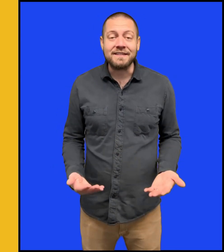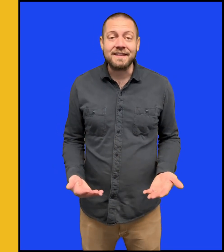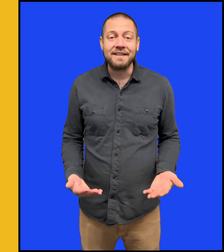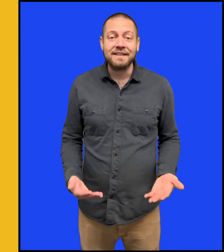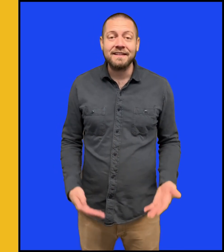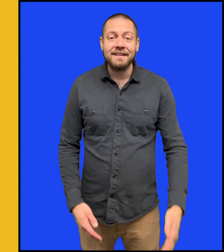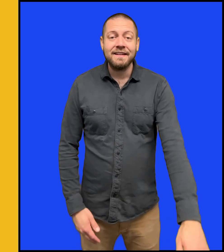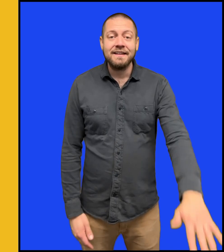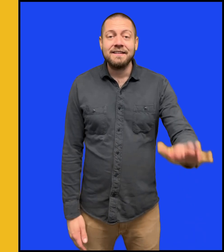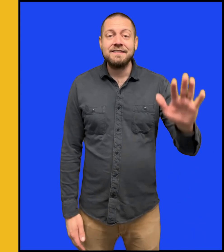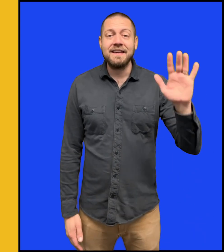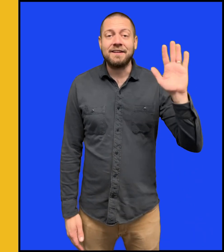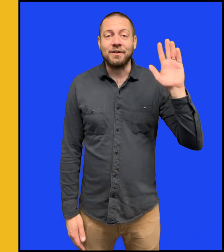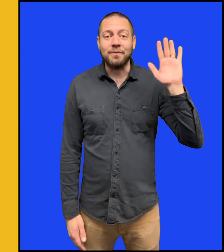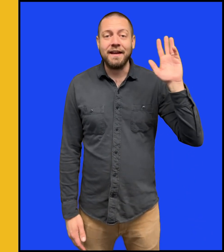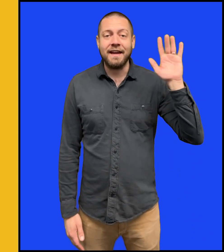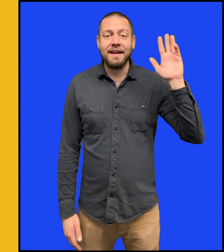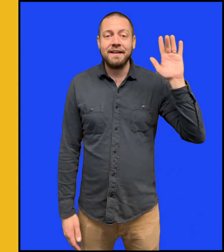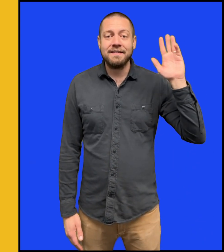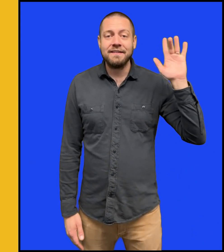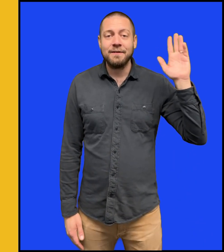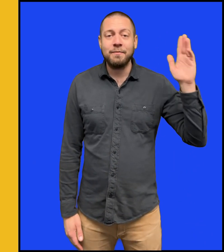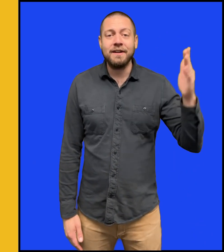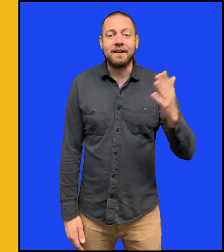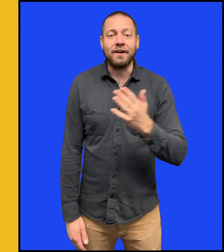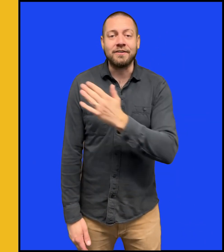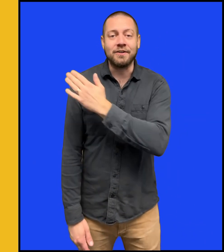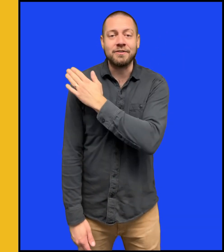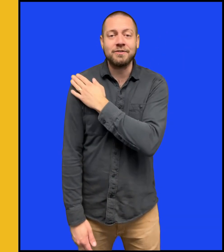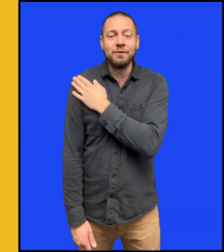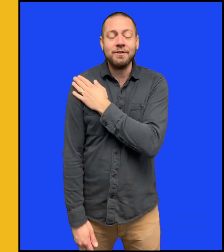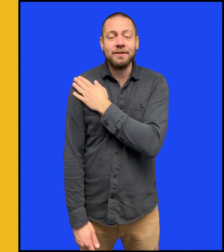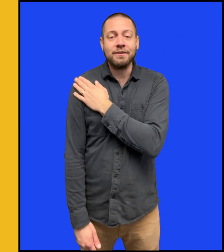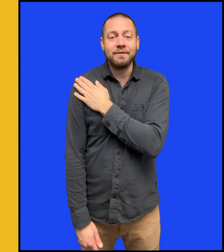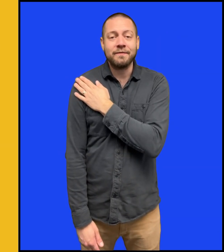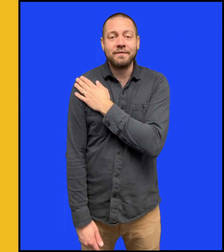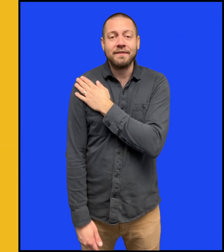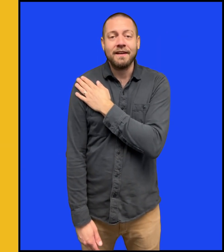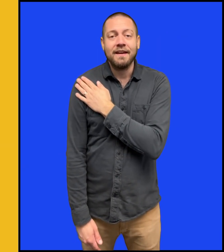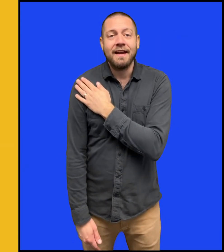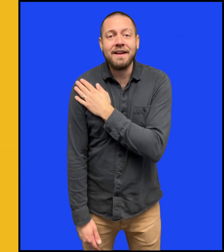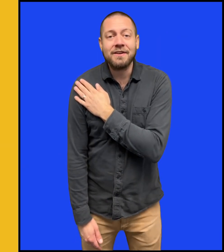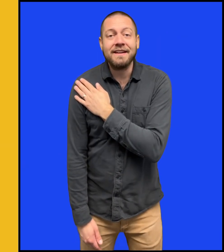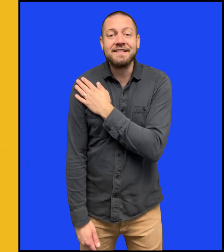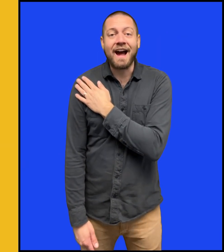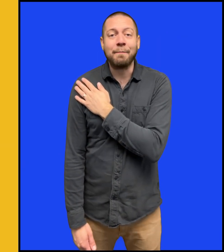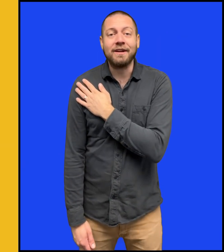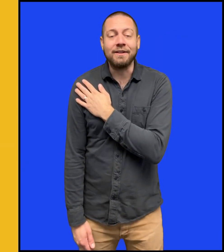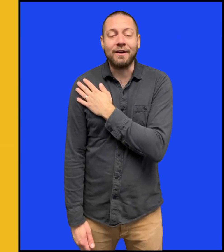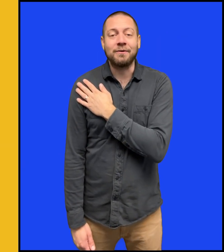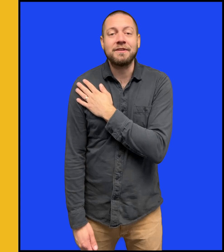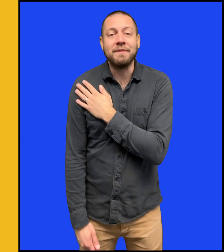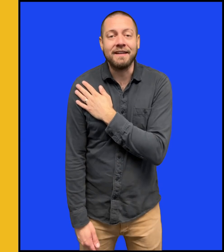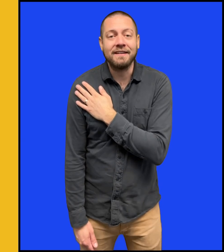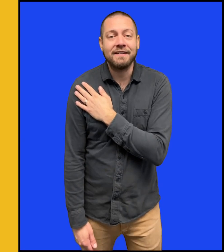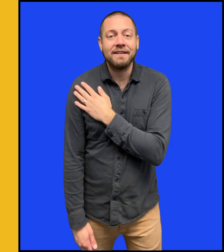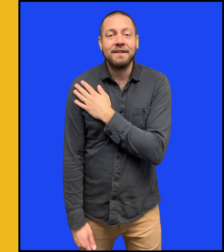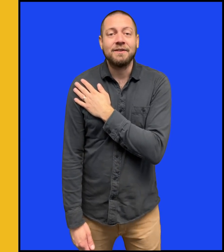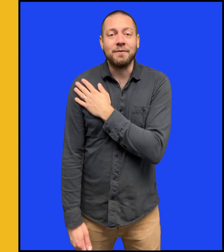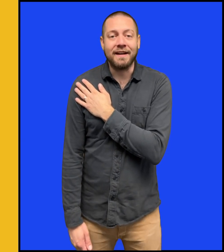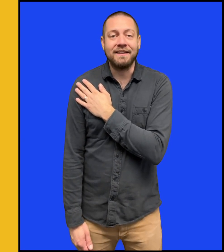the beat. Take your right hand, put it on your shoulder, and you're going to tap along with